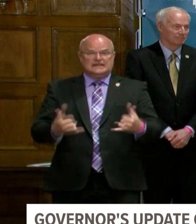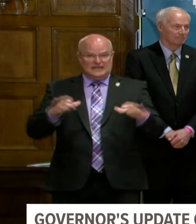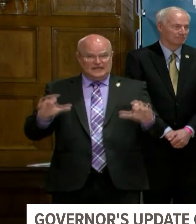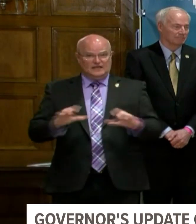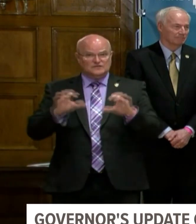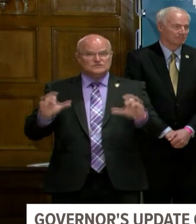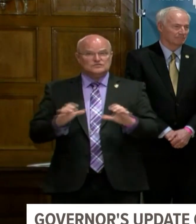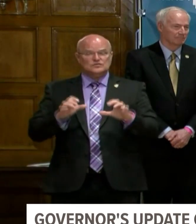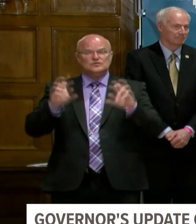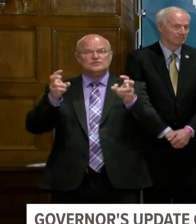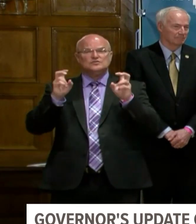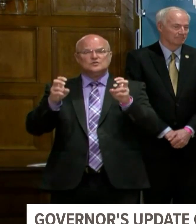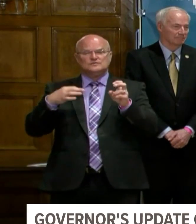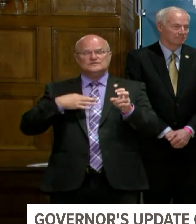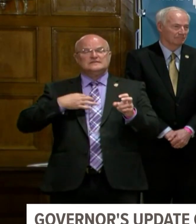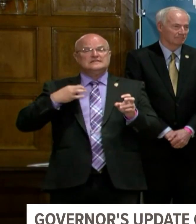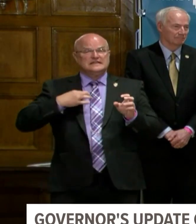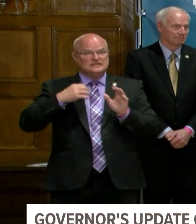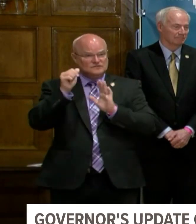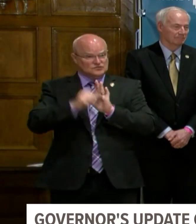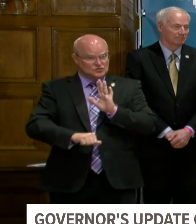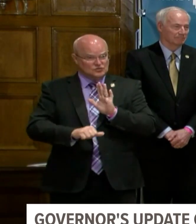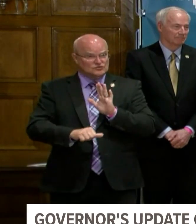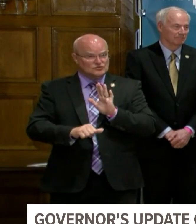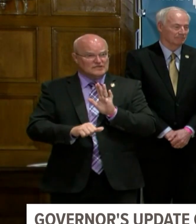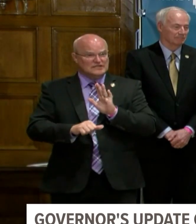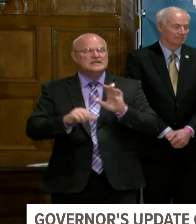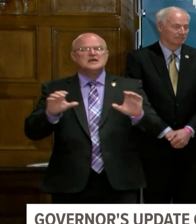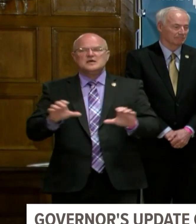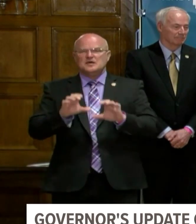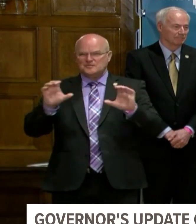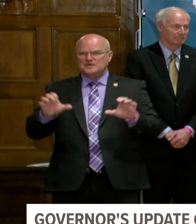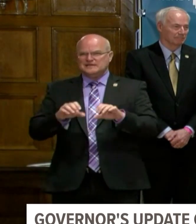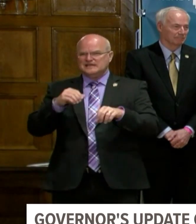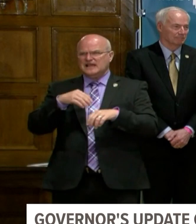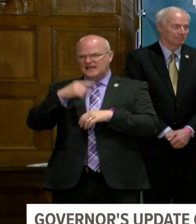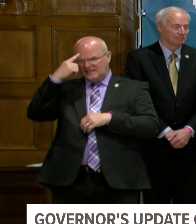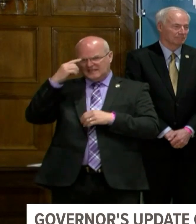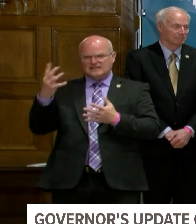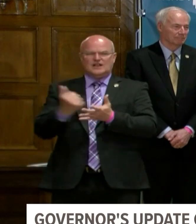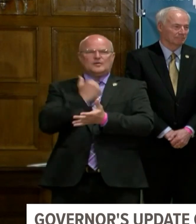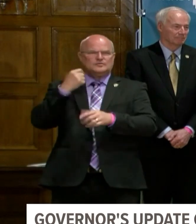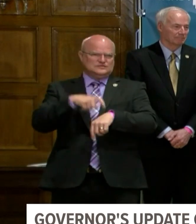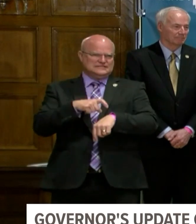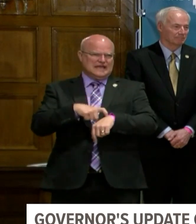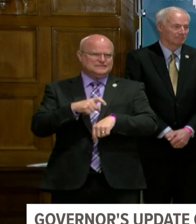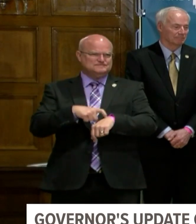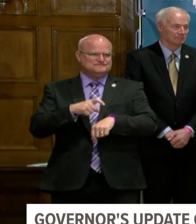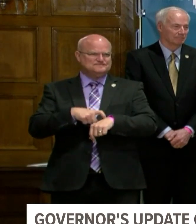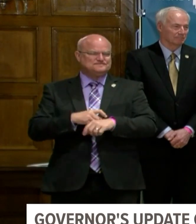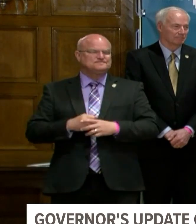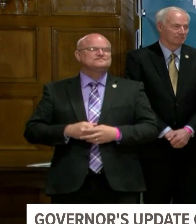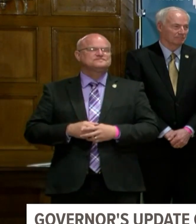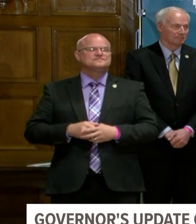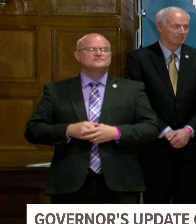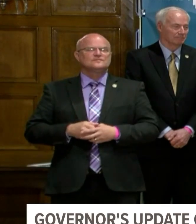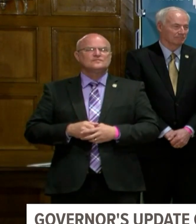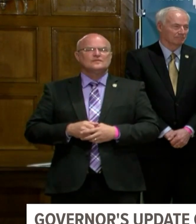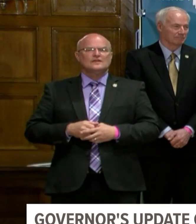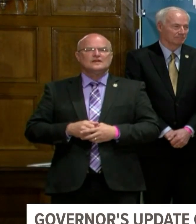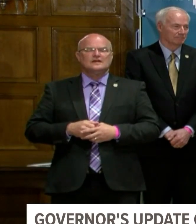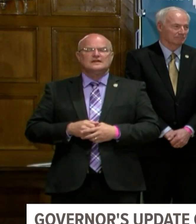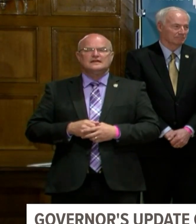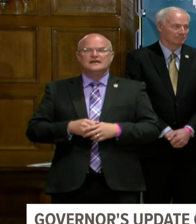do in terms of elective procedures is being done at, I think, an opportune moment. We